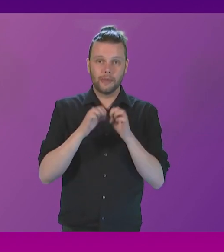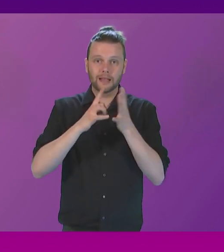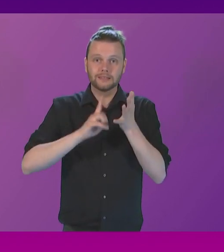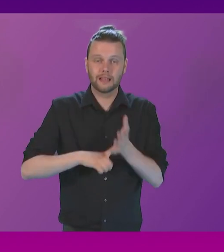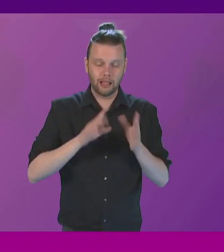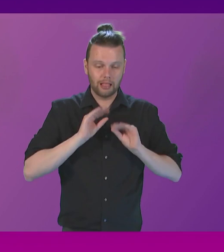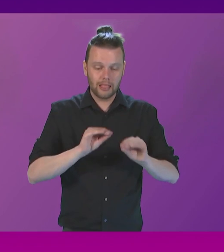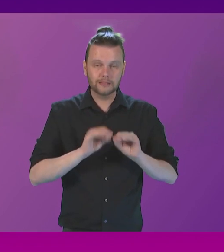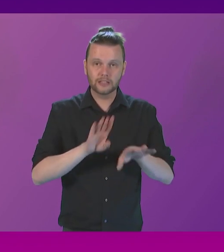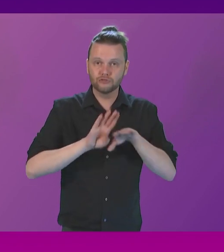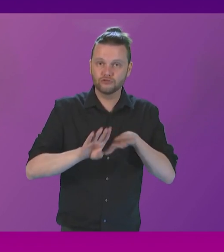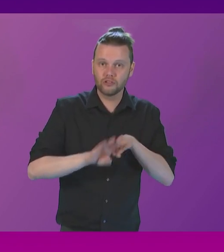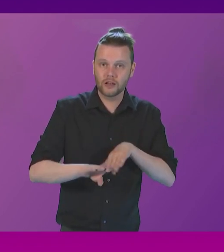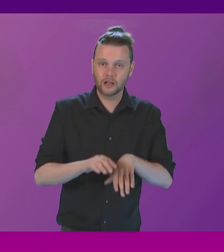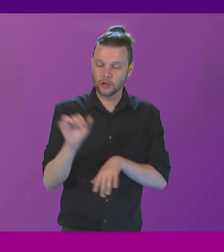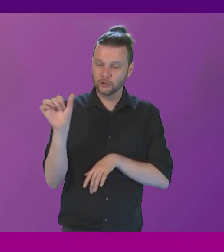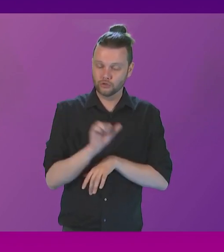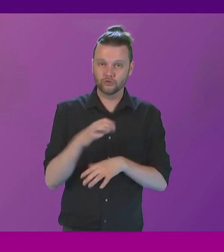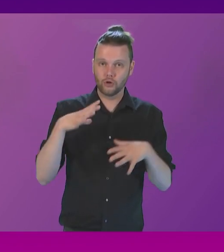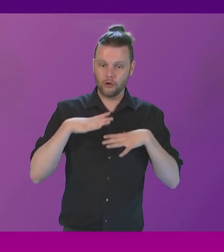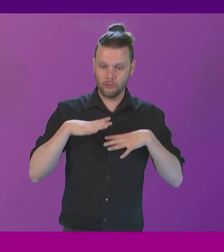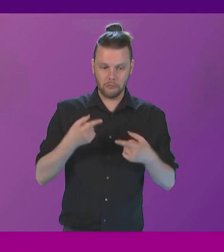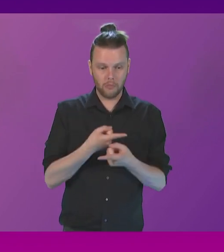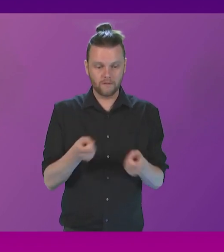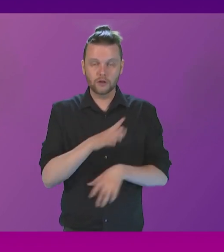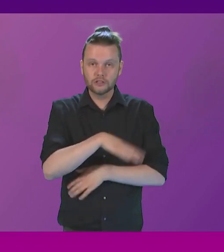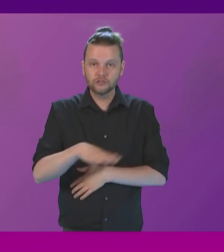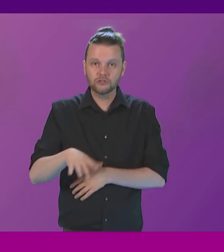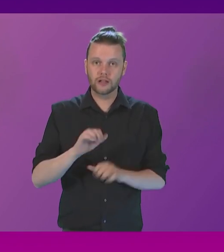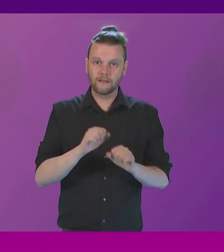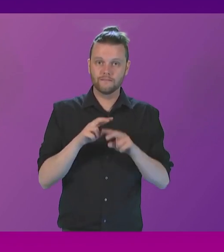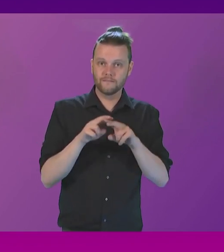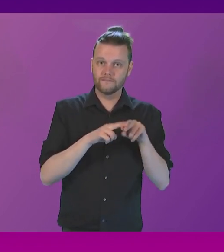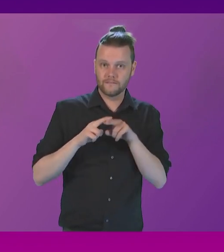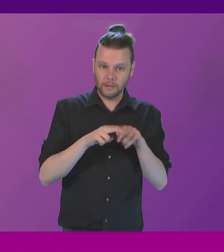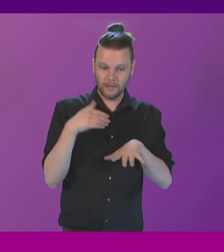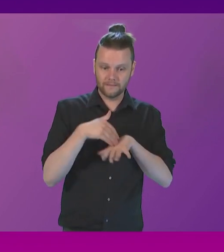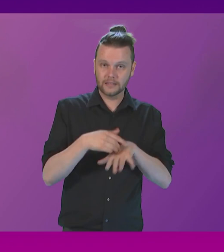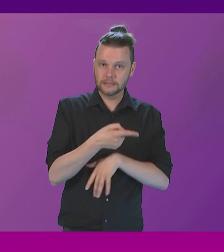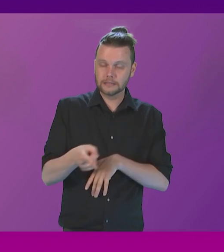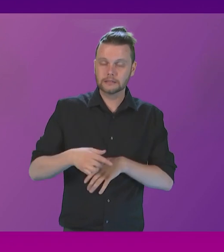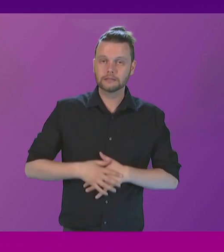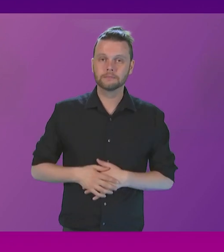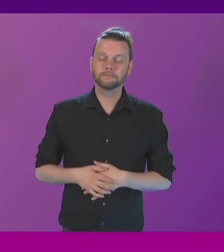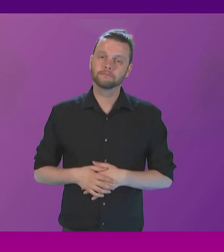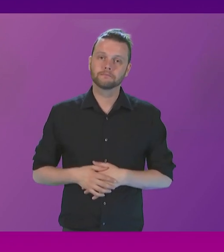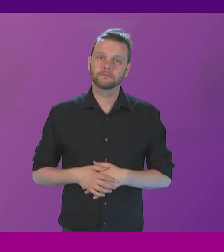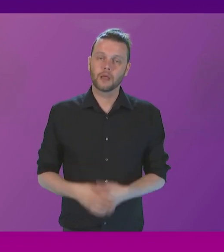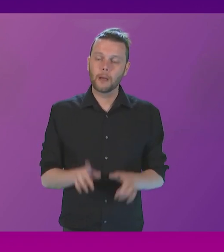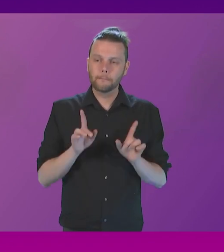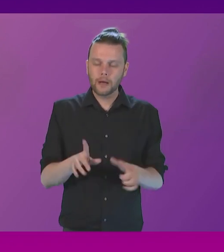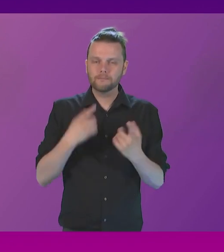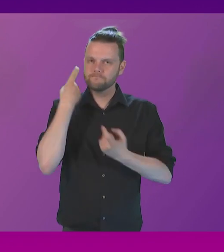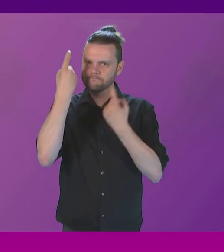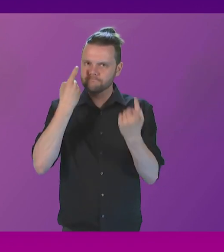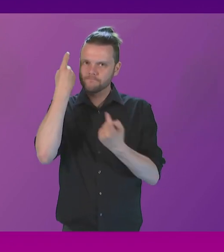lesson and training should be readily available to the children and families affected. But consideration